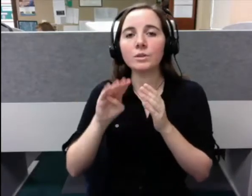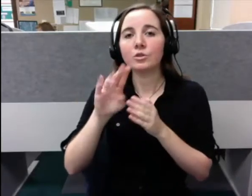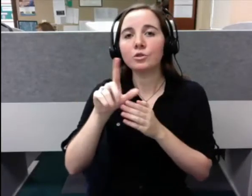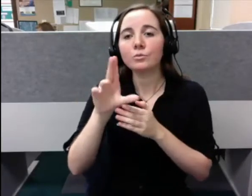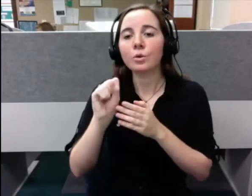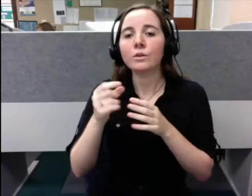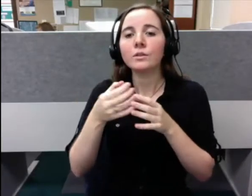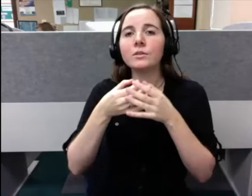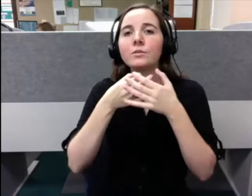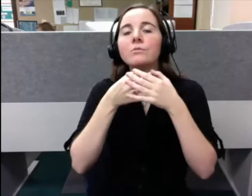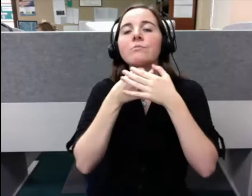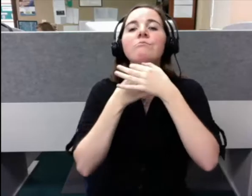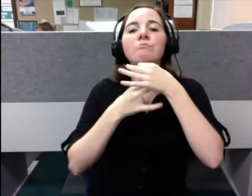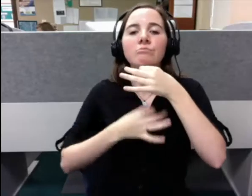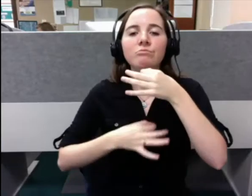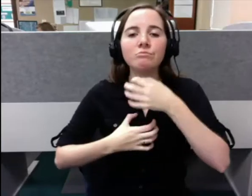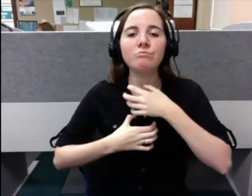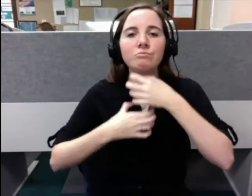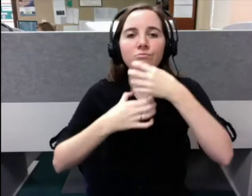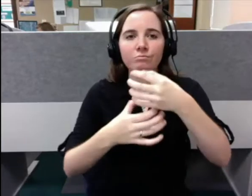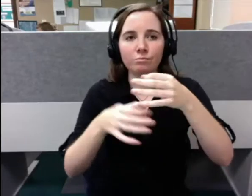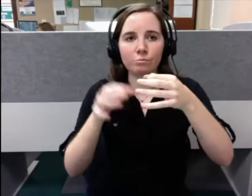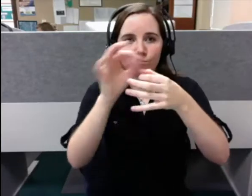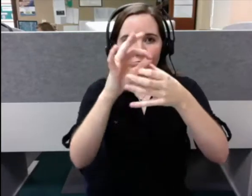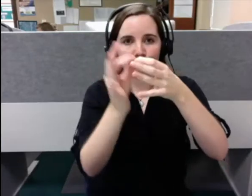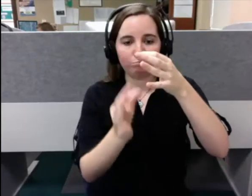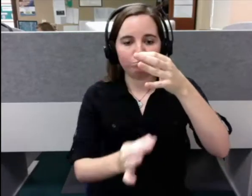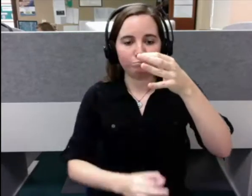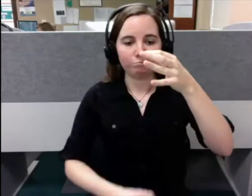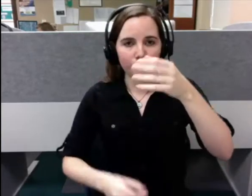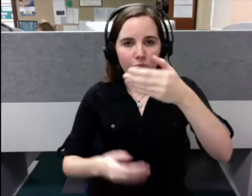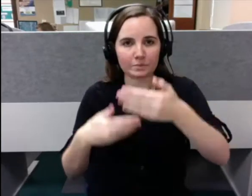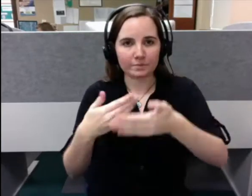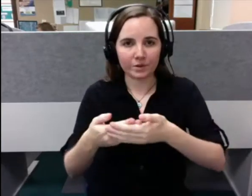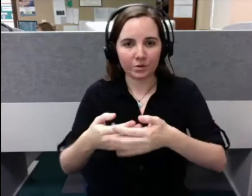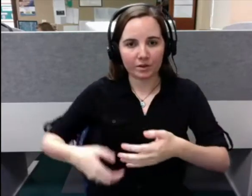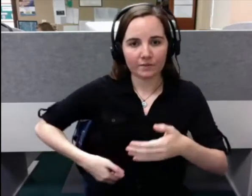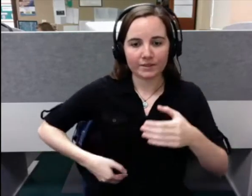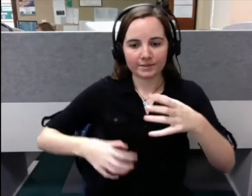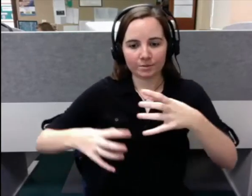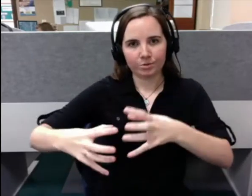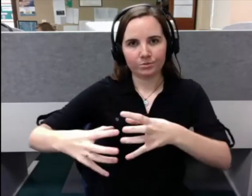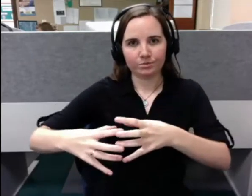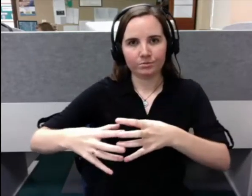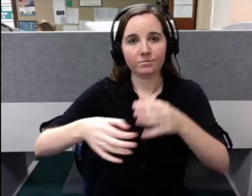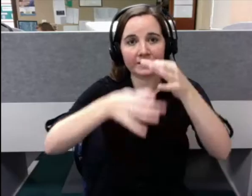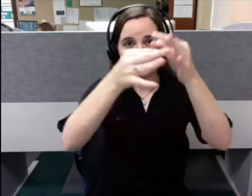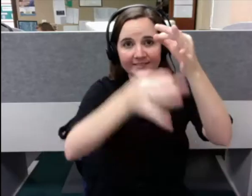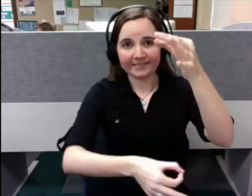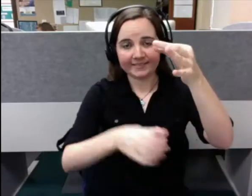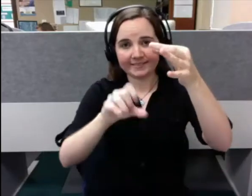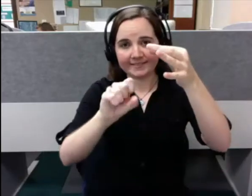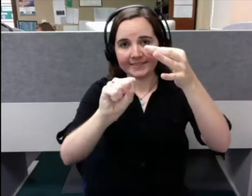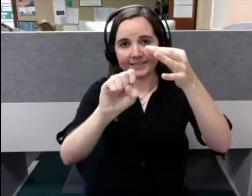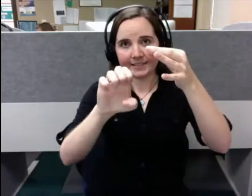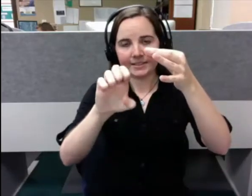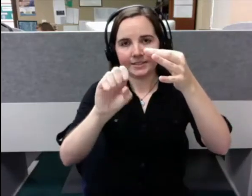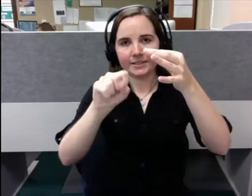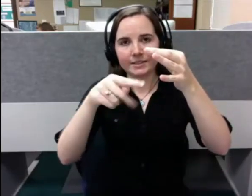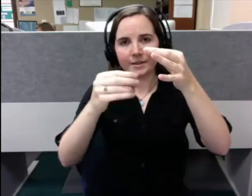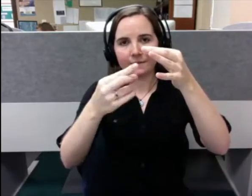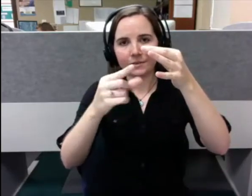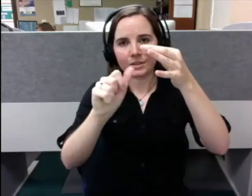you move this bolus from your mouth down into your stomach through a long muscular pipe known as the esophagus.